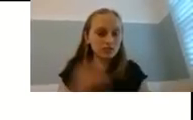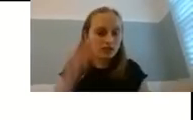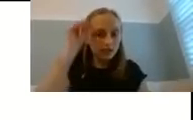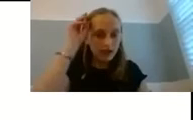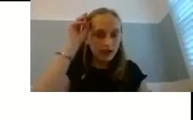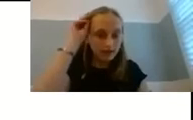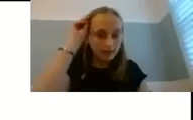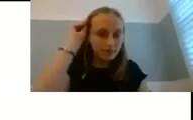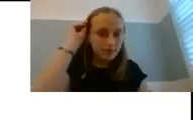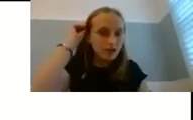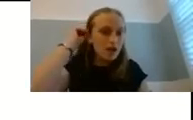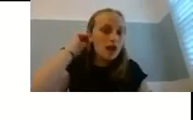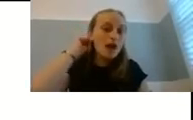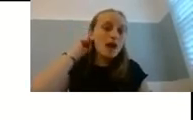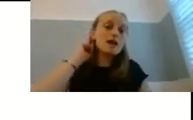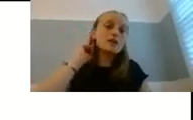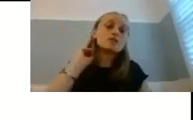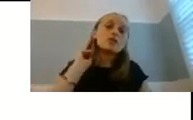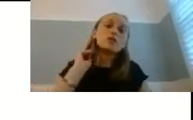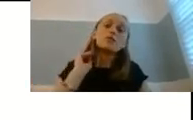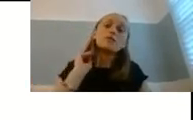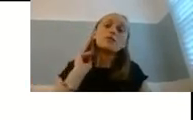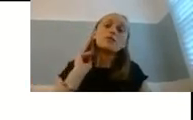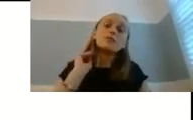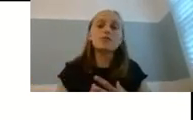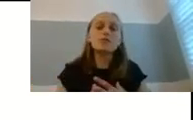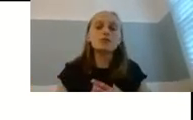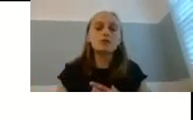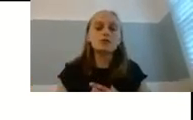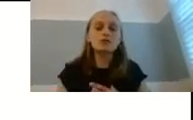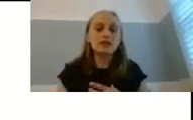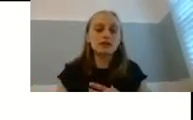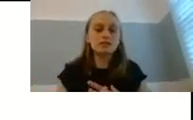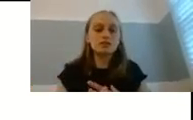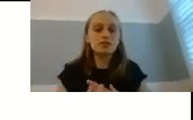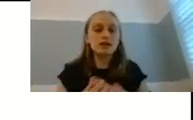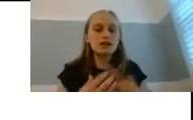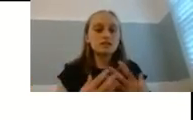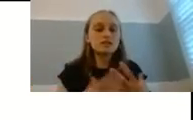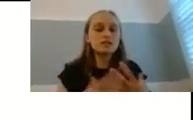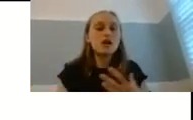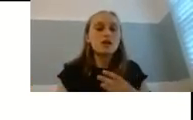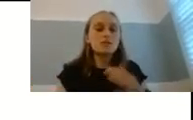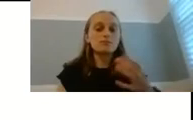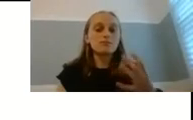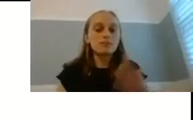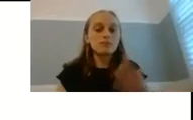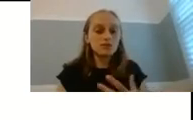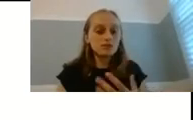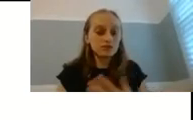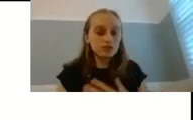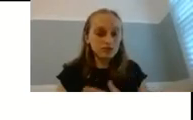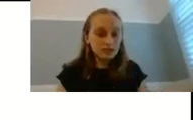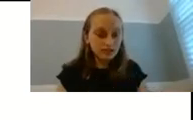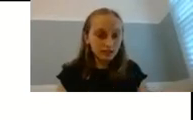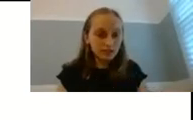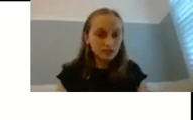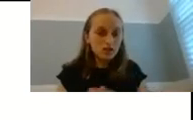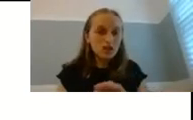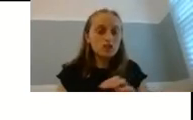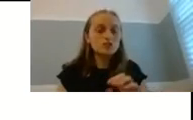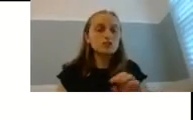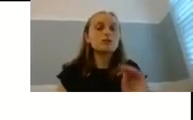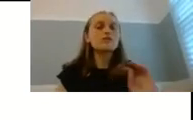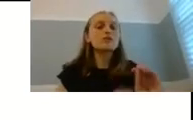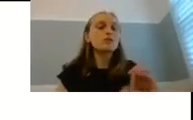significantly higher and in this area they formed their own dialects known as Martha's Vineyard sign language